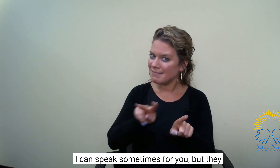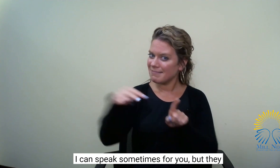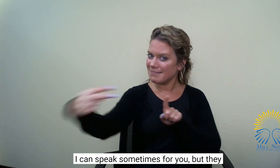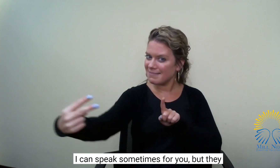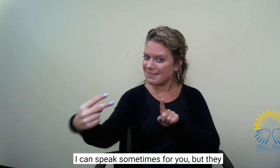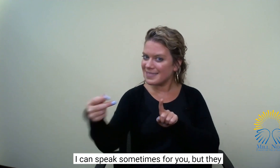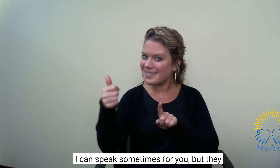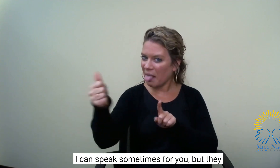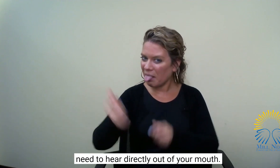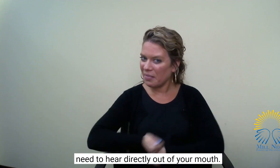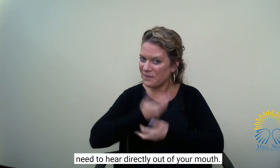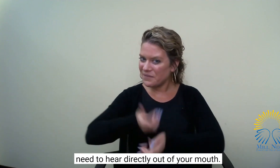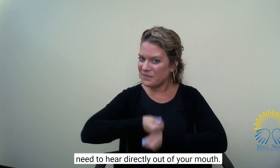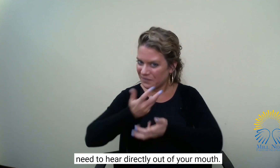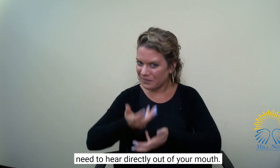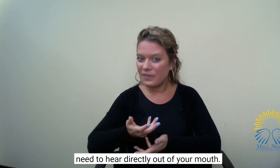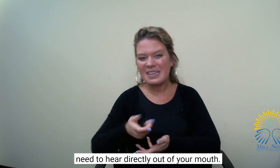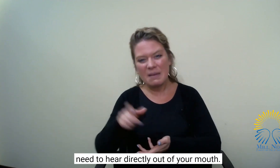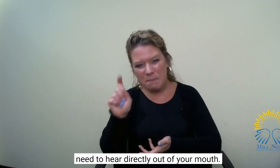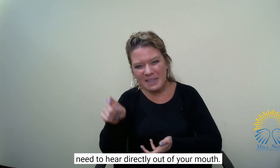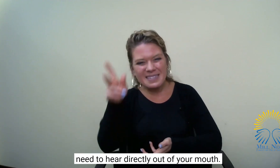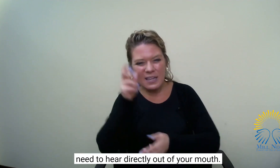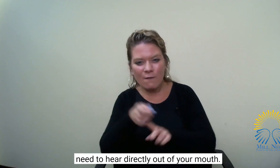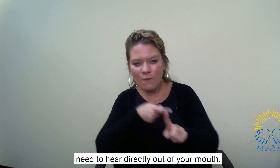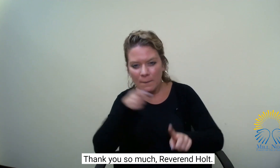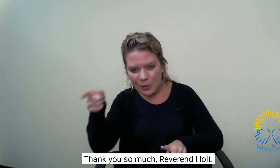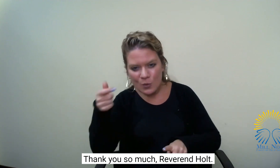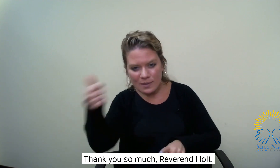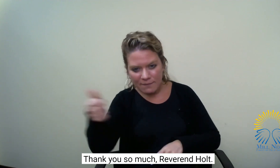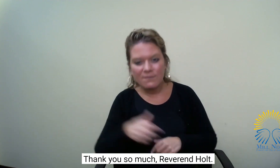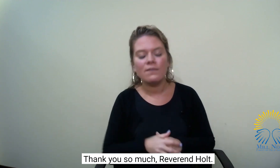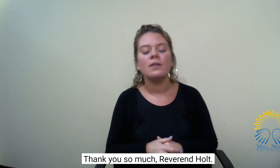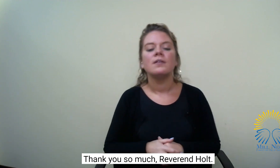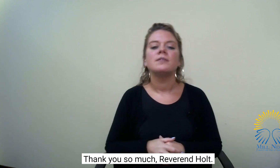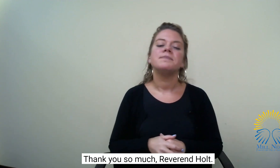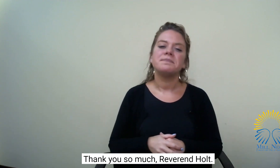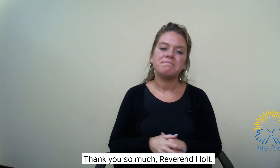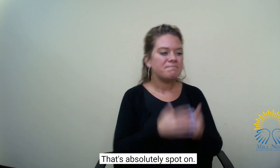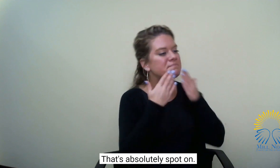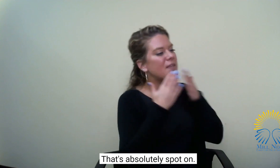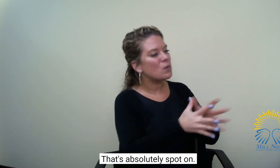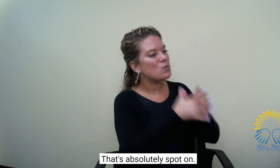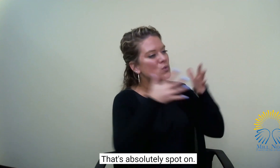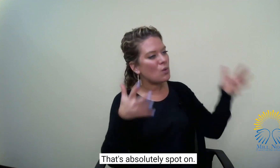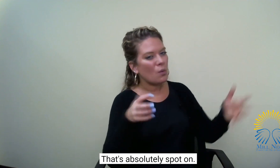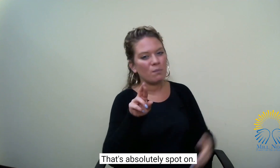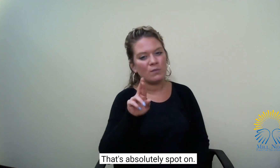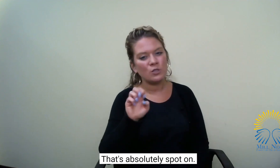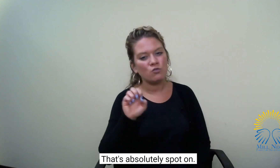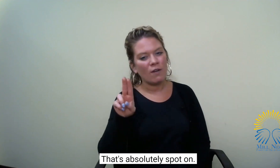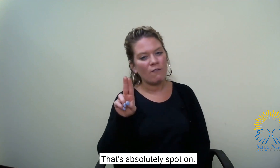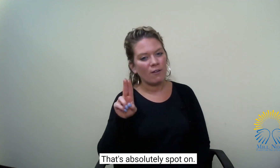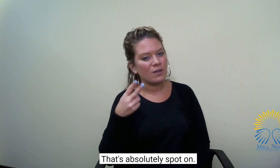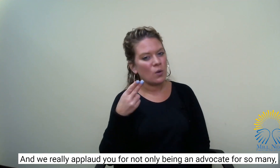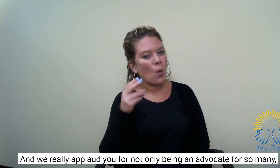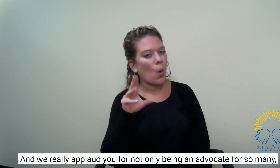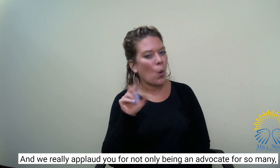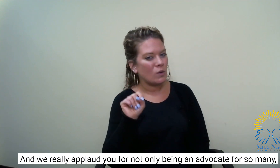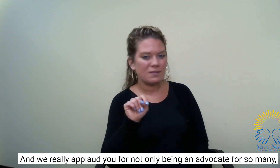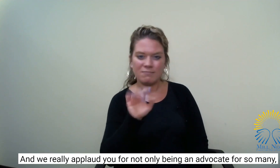for you, but they need to hear it directly out of your mouth. Thank you so much, Reverend Holt. That's absolutely spot on. And we really applaud